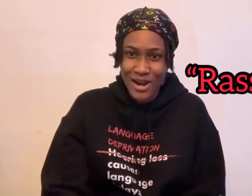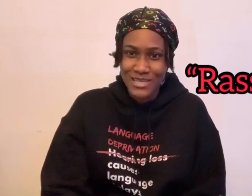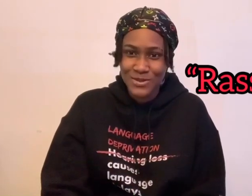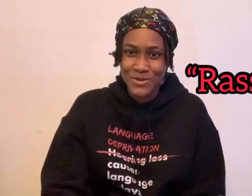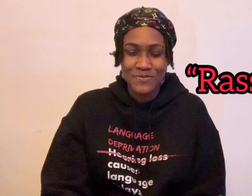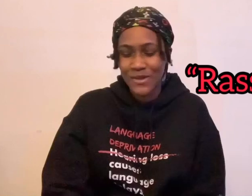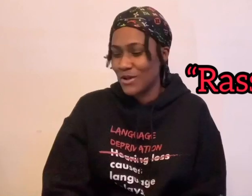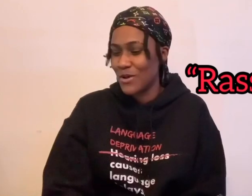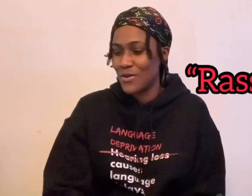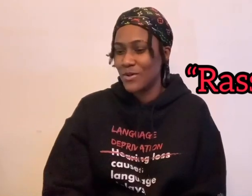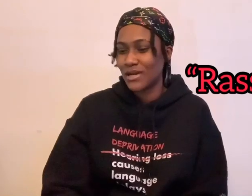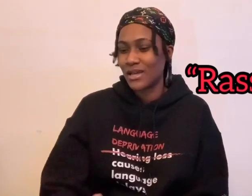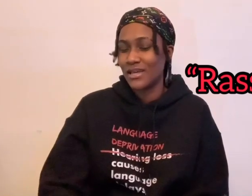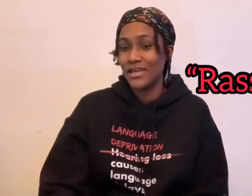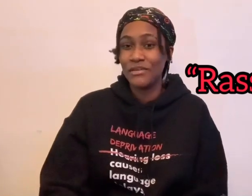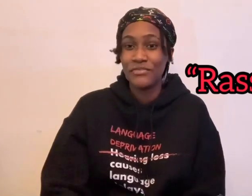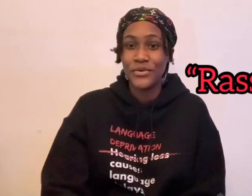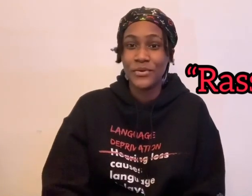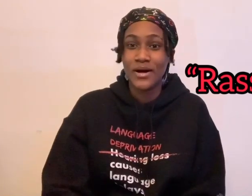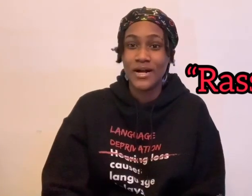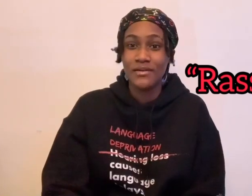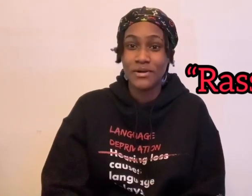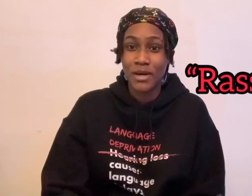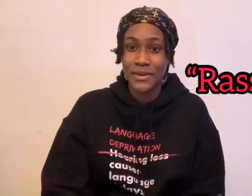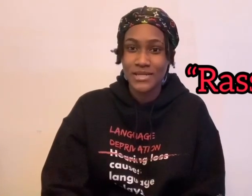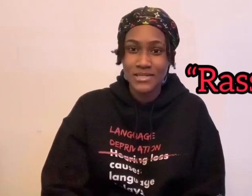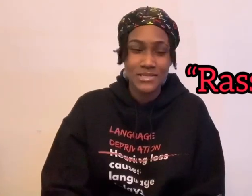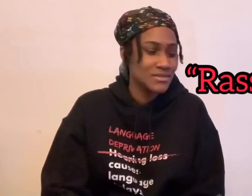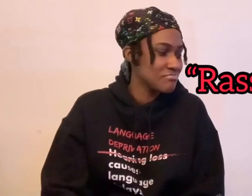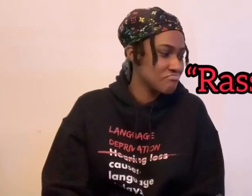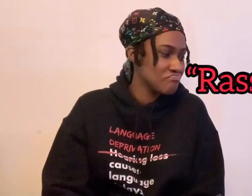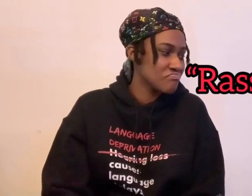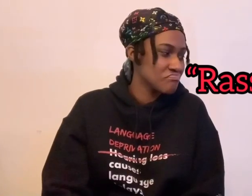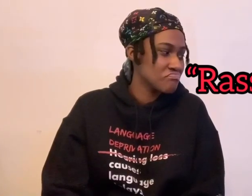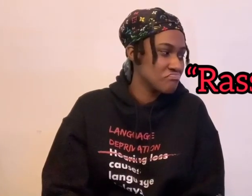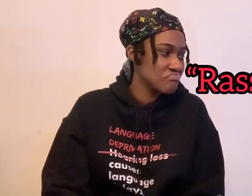Razzle. No, if you are from Barbados,